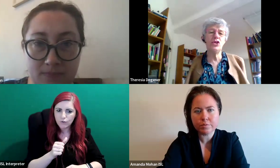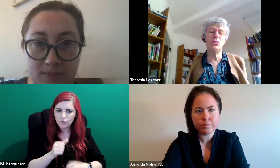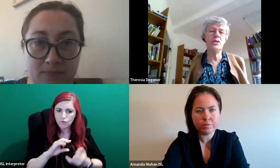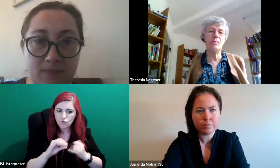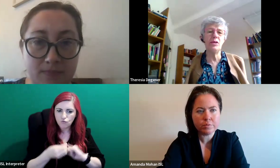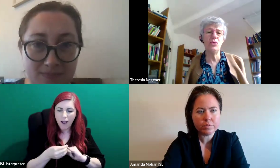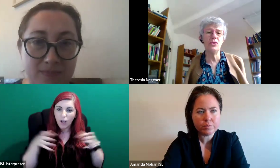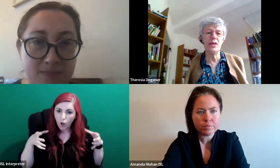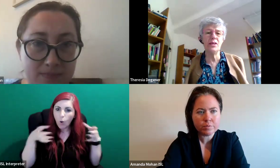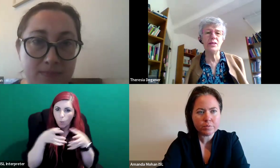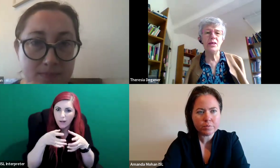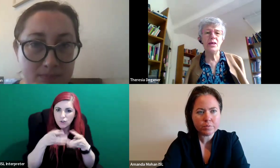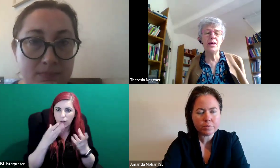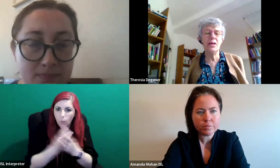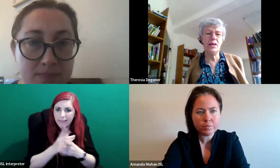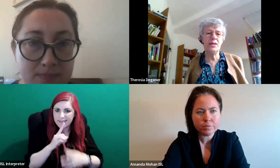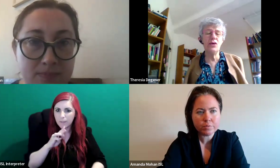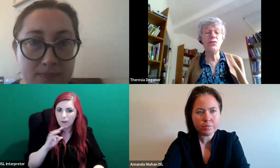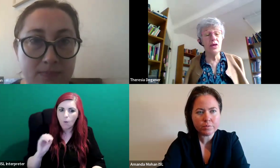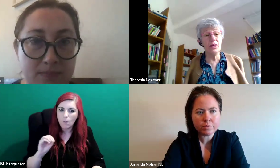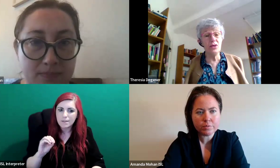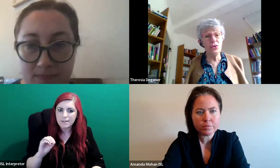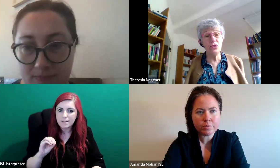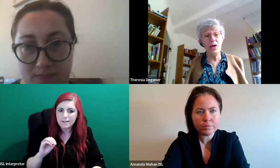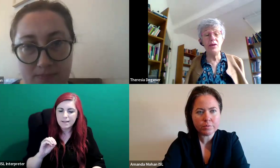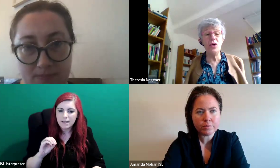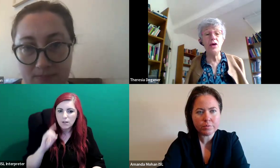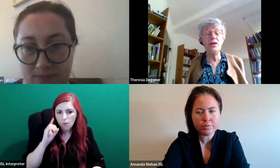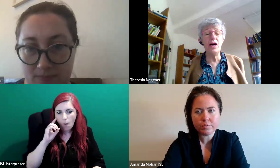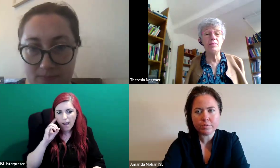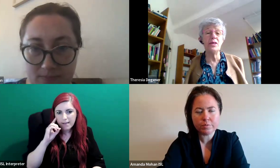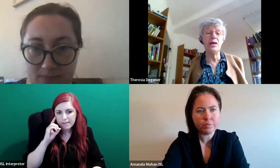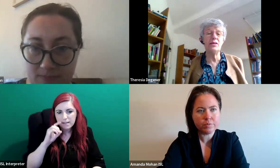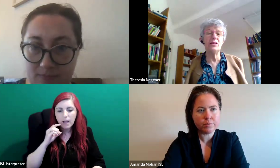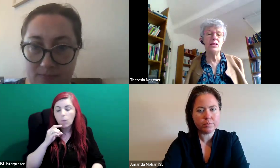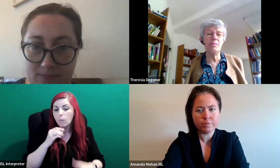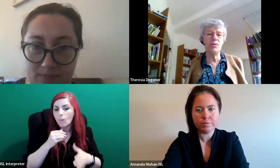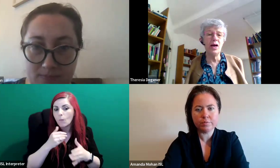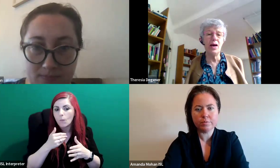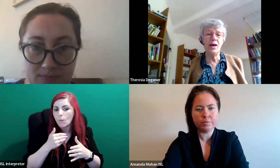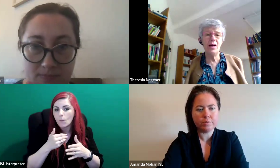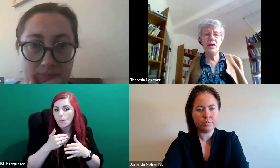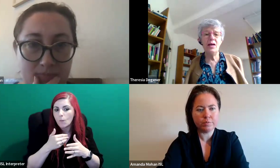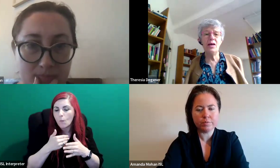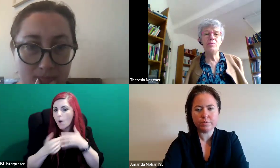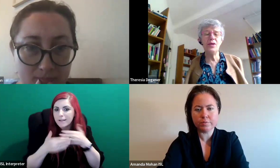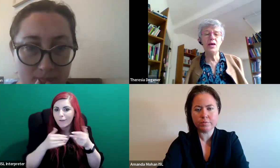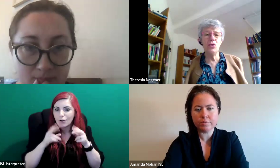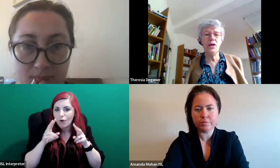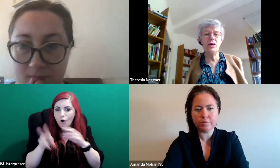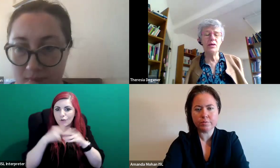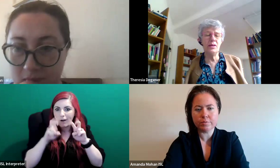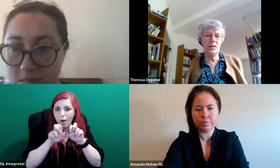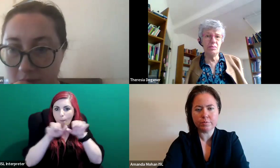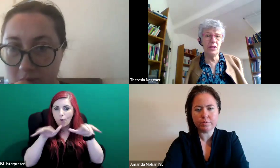a coalition with DPOs and give to, I mean, whatever comes under an umbrella,